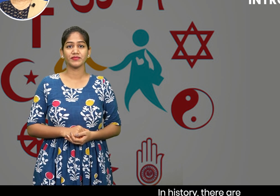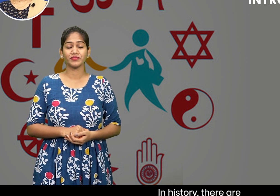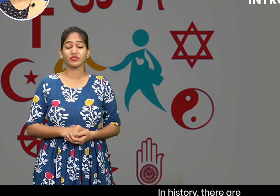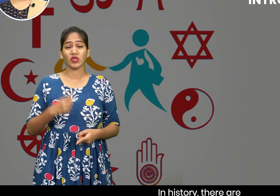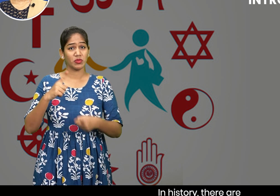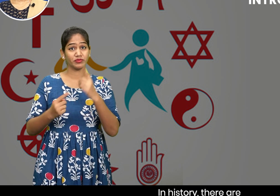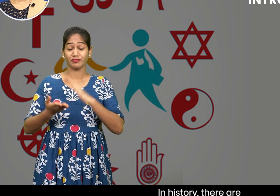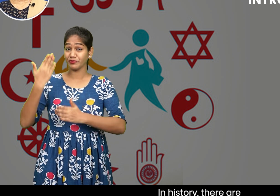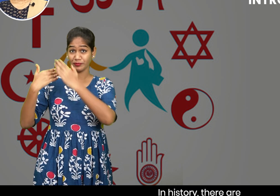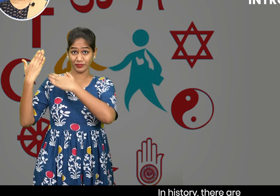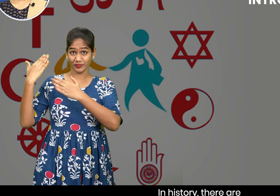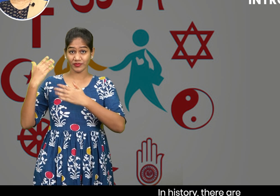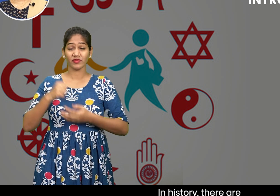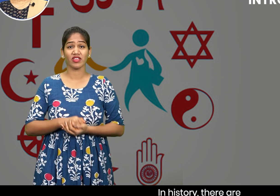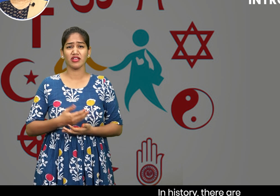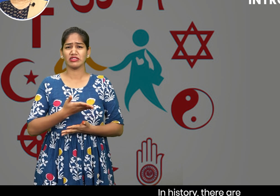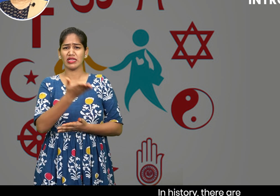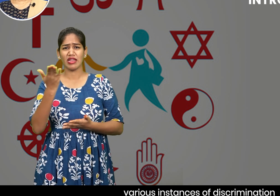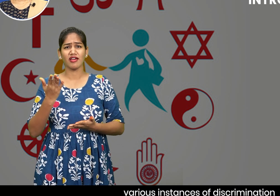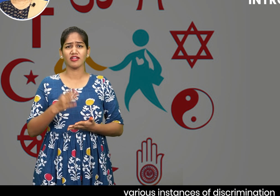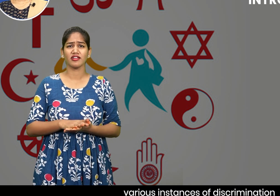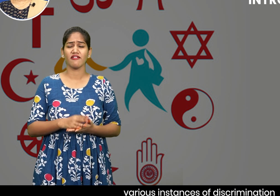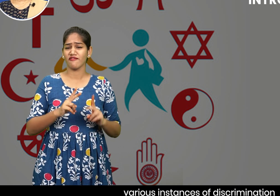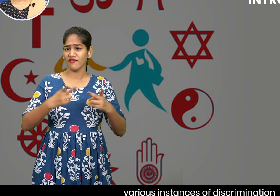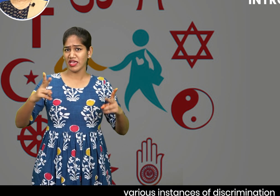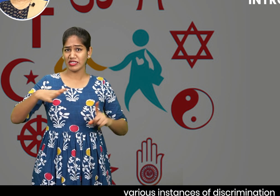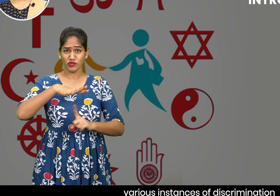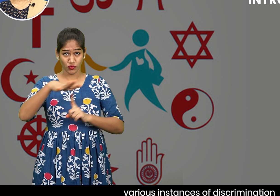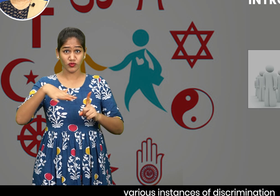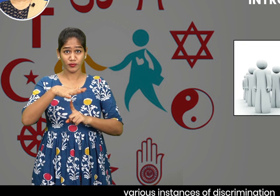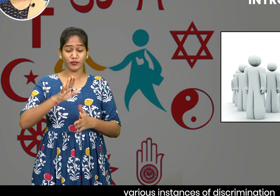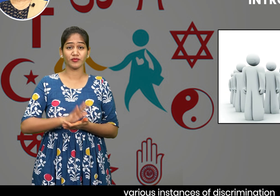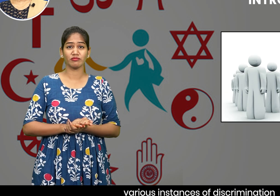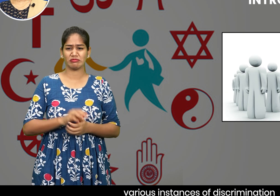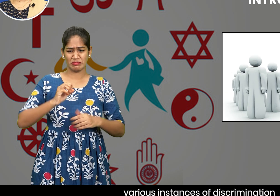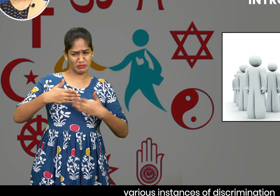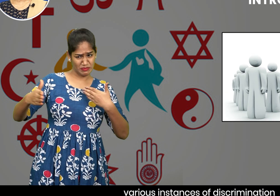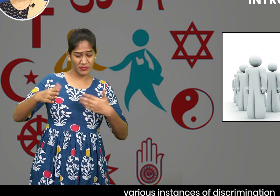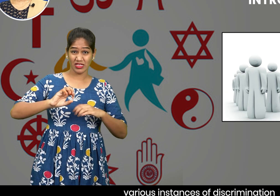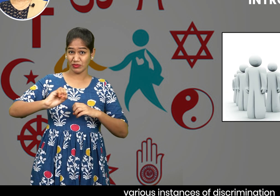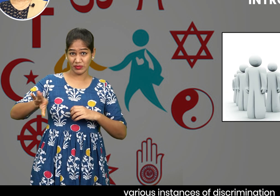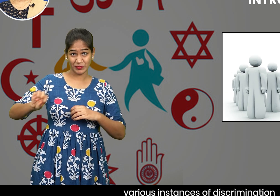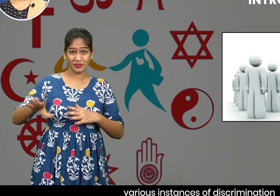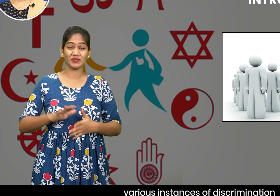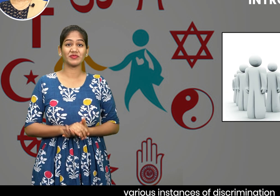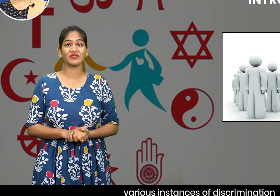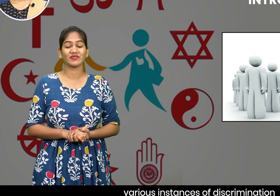In history, there are various instances of discrimination,